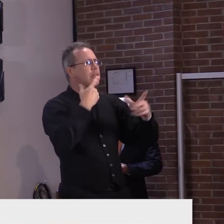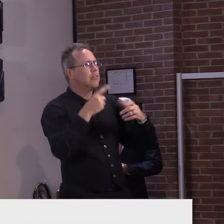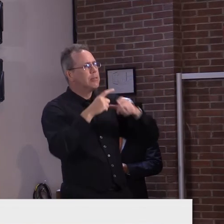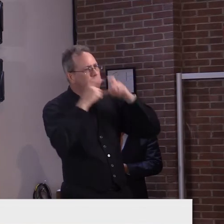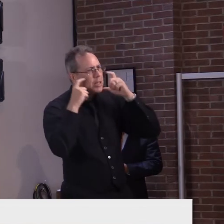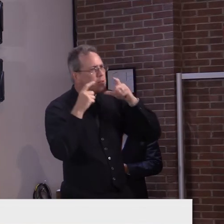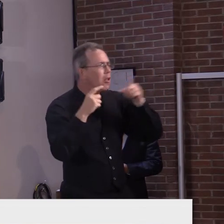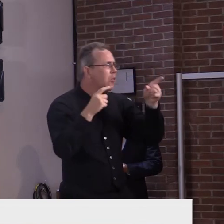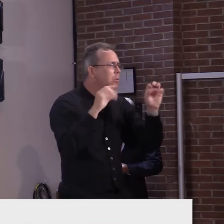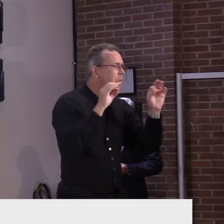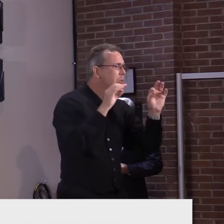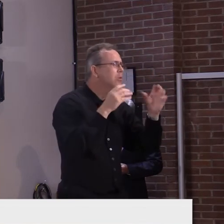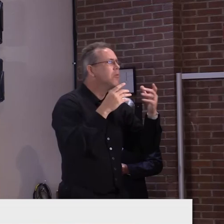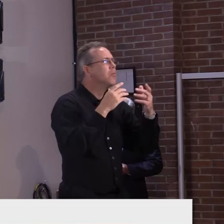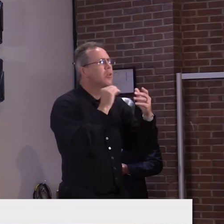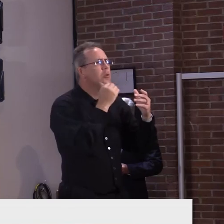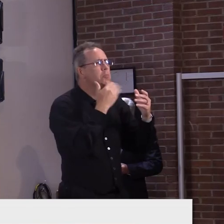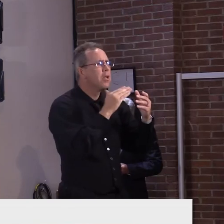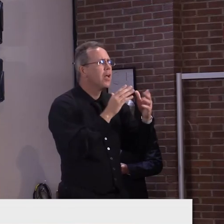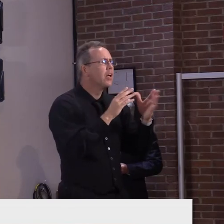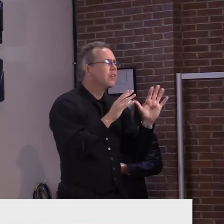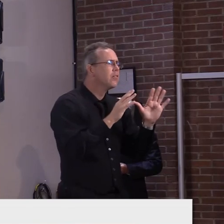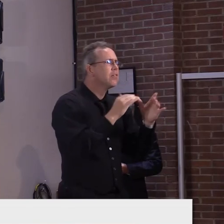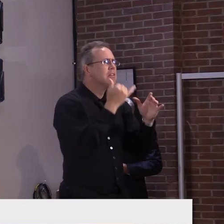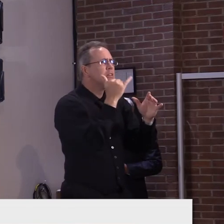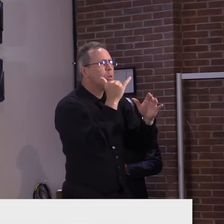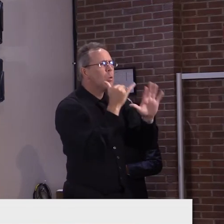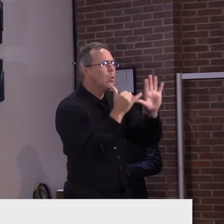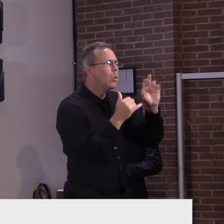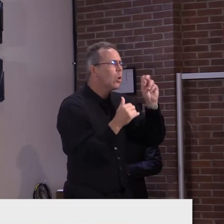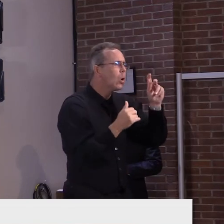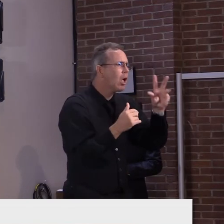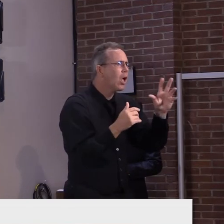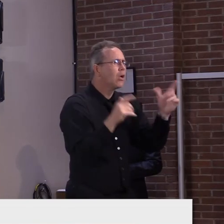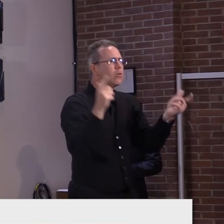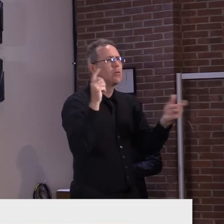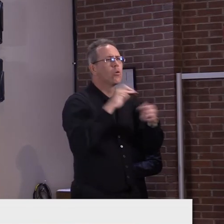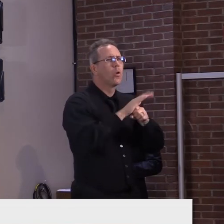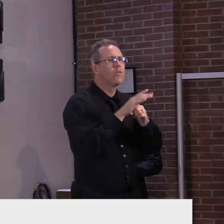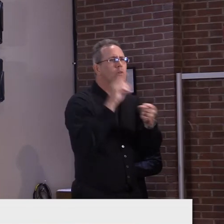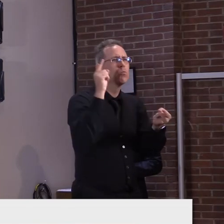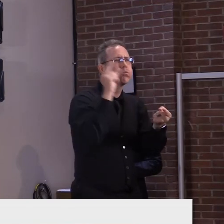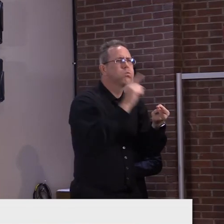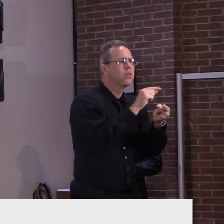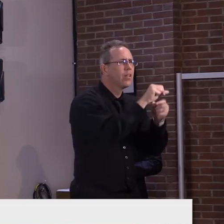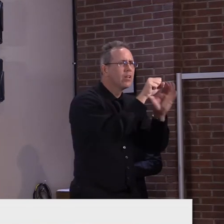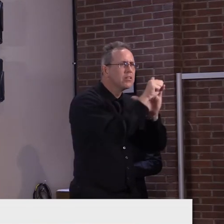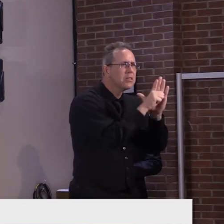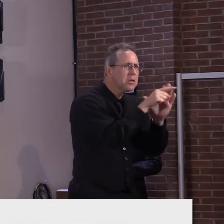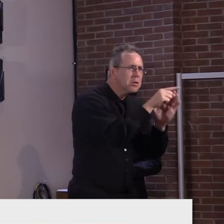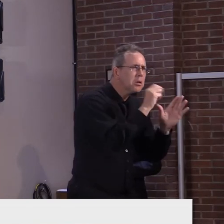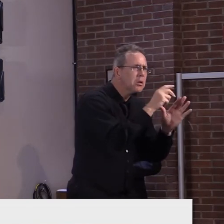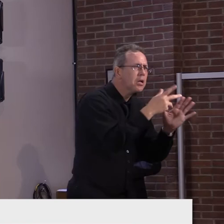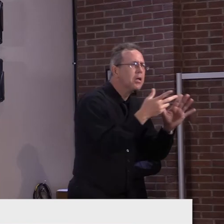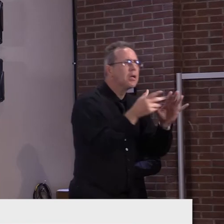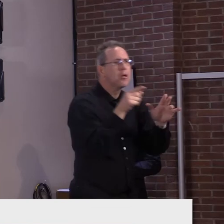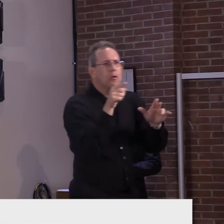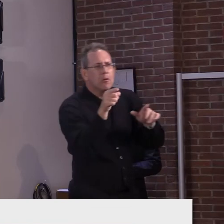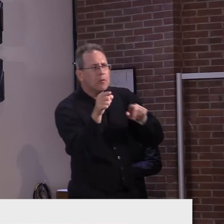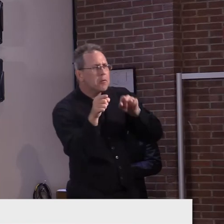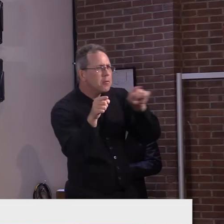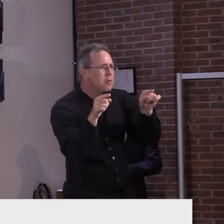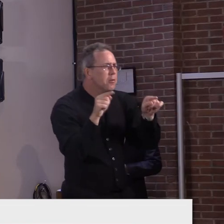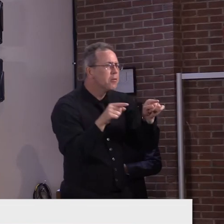more moderate transmission at yellow or very low transmission at blue, That doesn't necessarily have to be